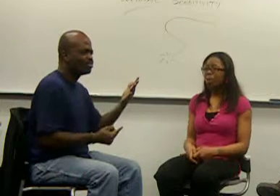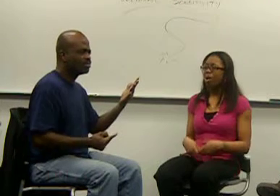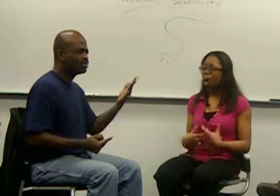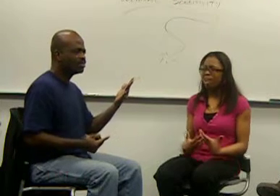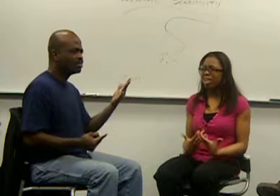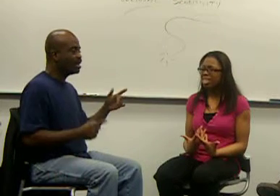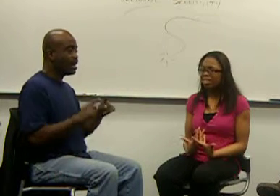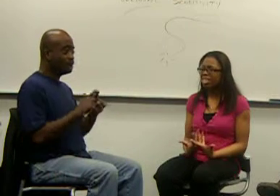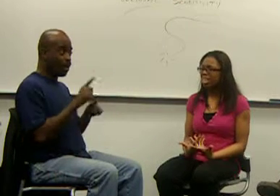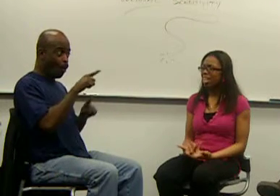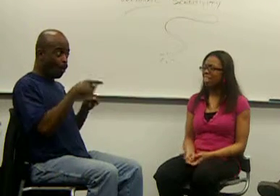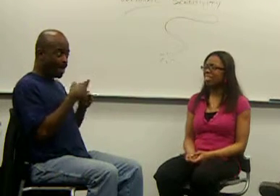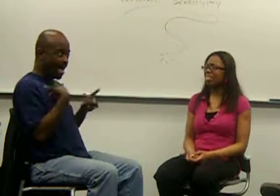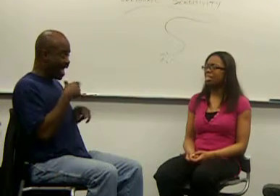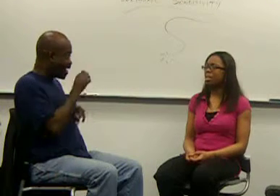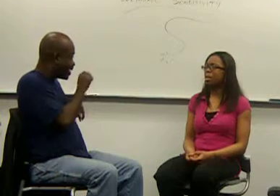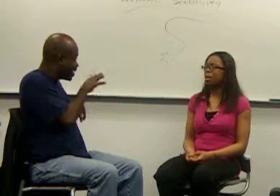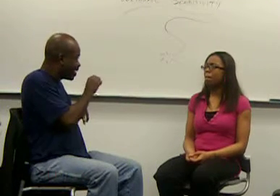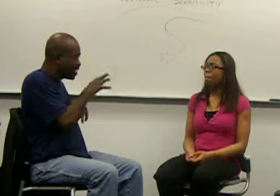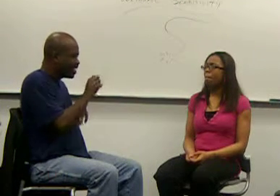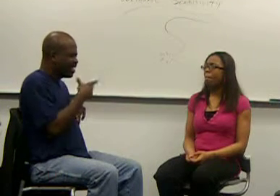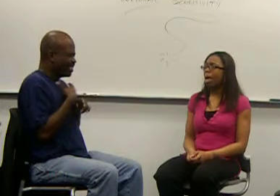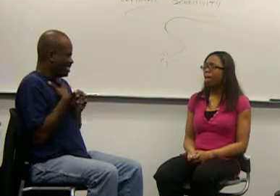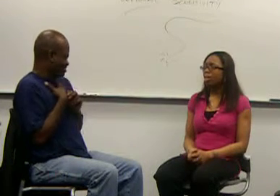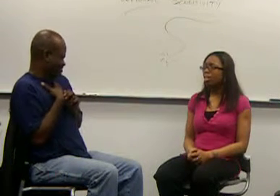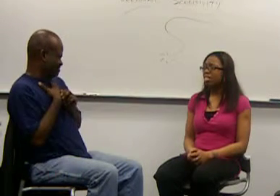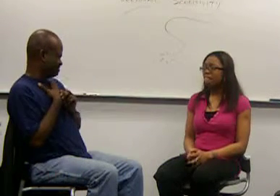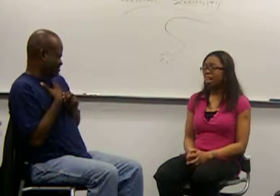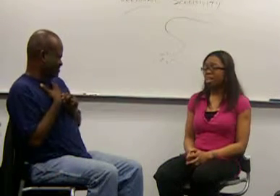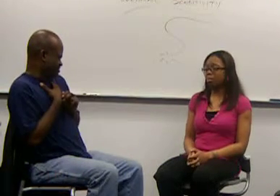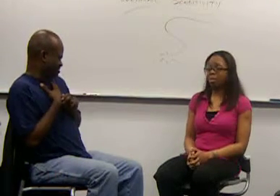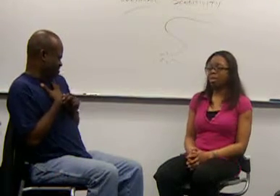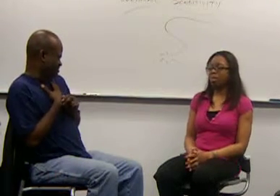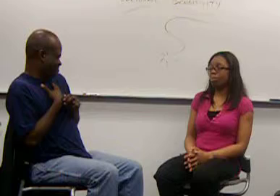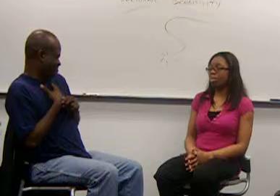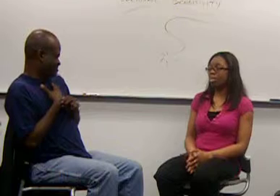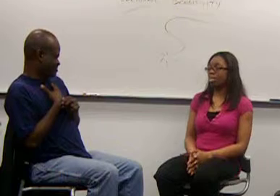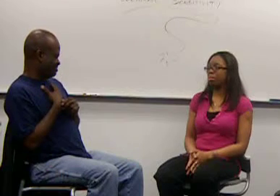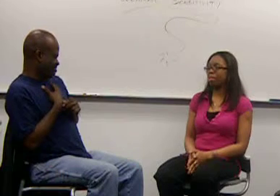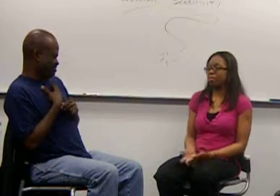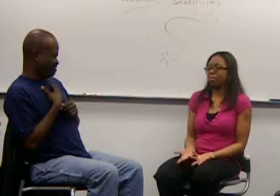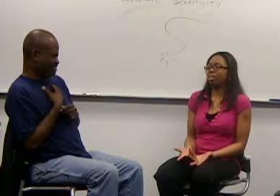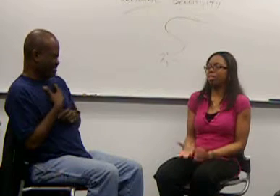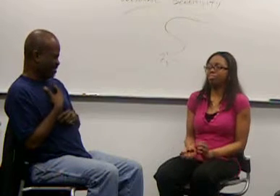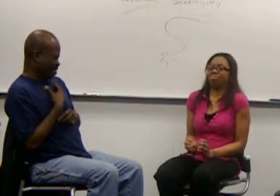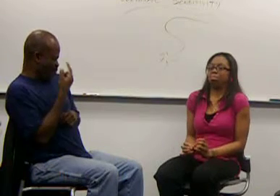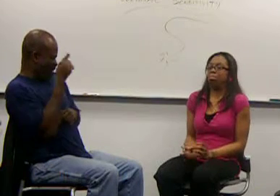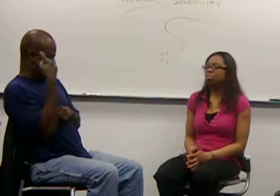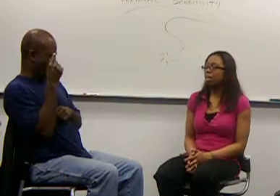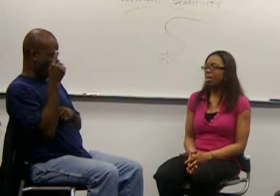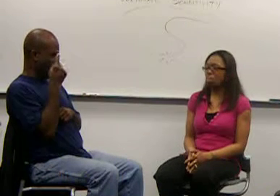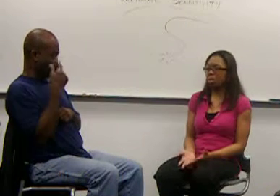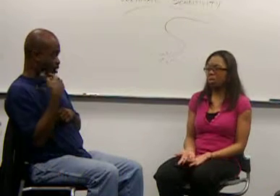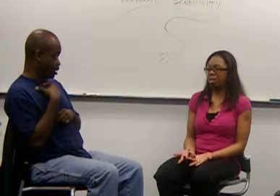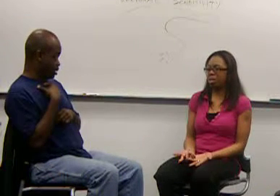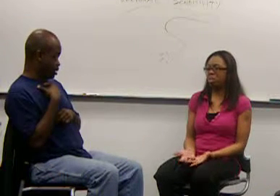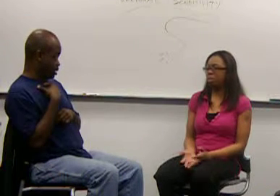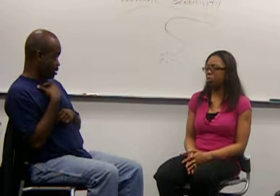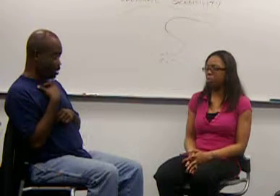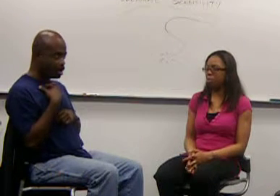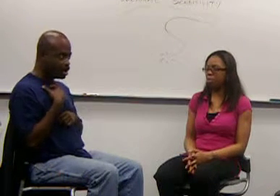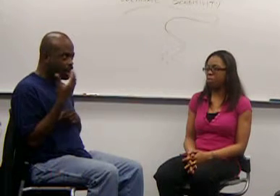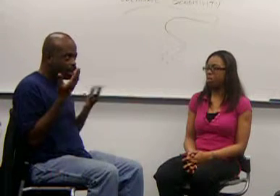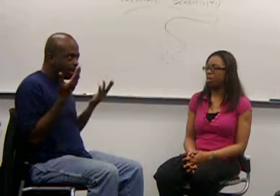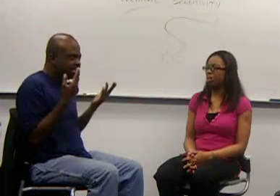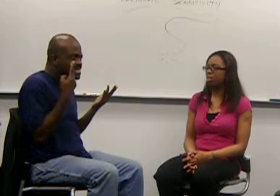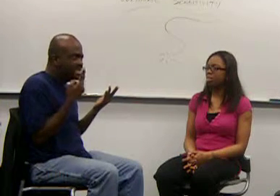you know, all these different things. And I try to advise them, but they don't want to accept it. They feel they don't want to